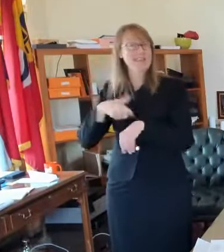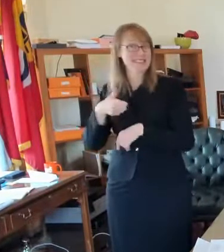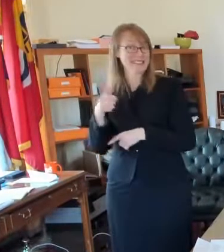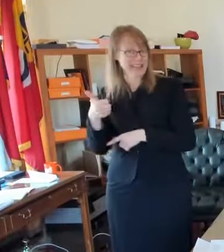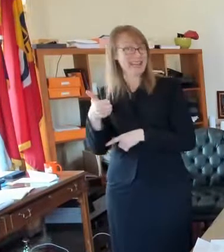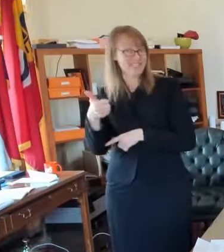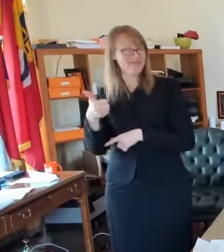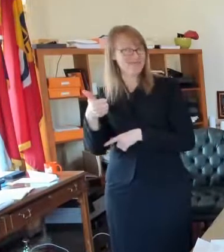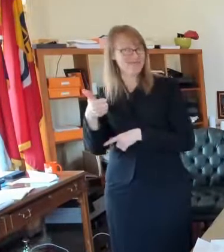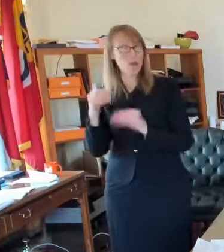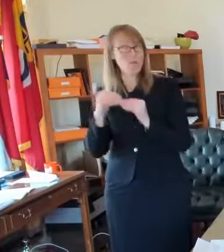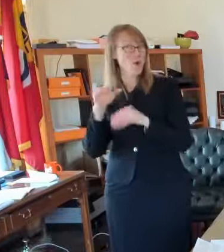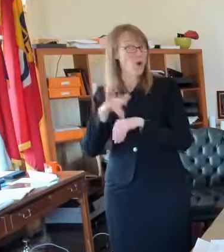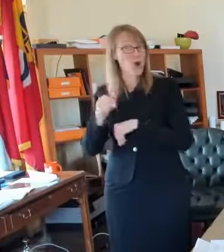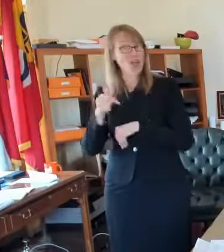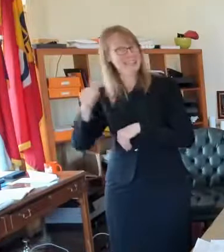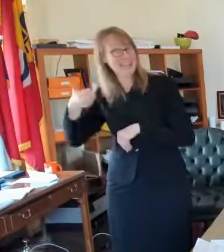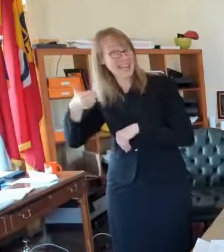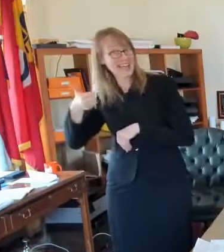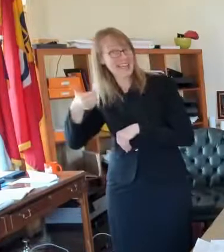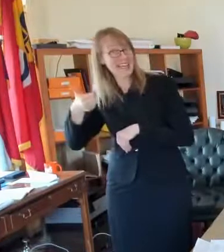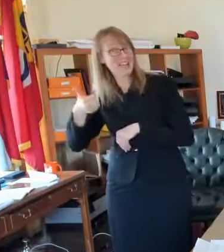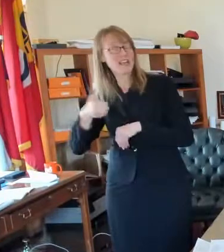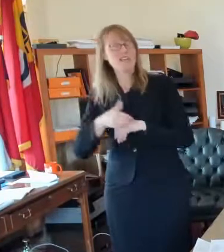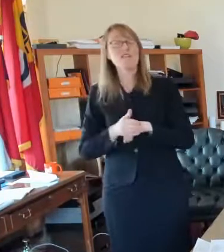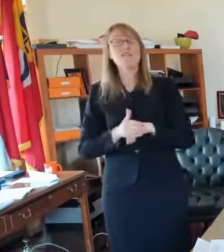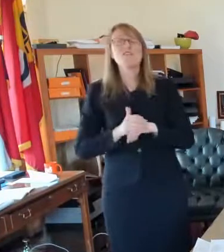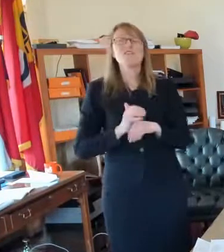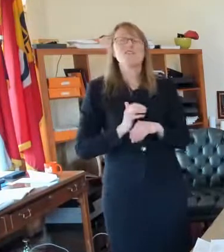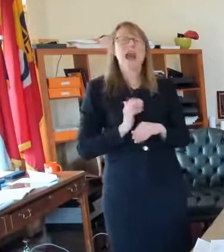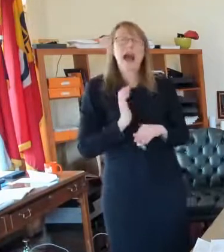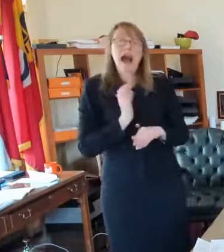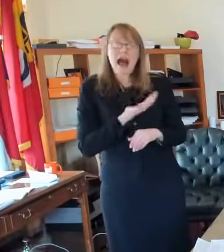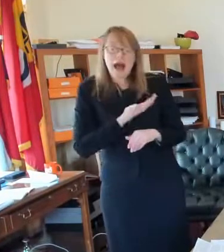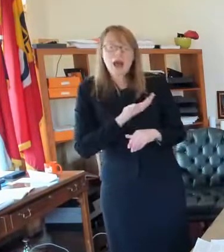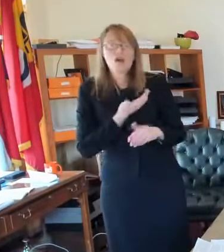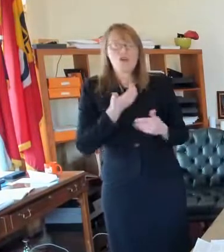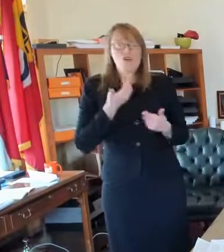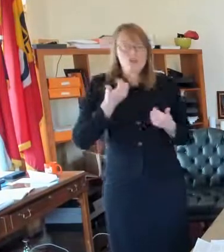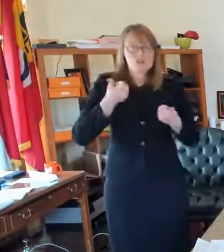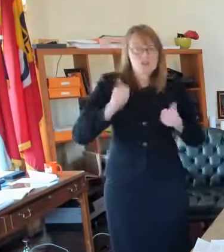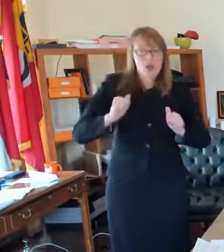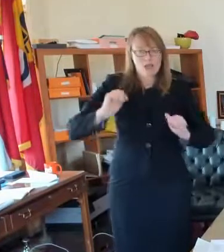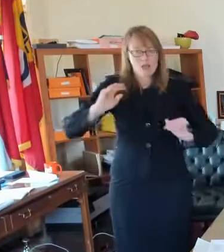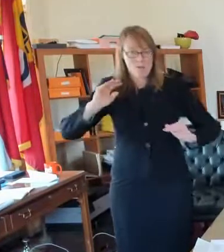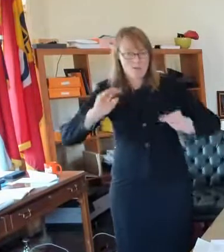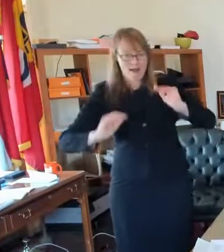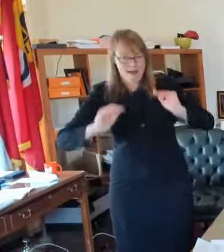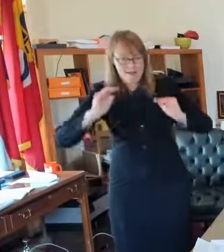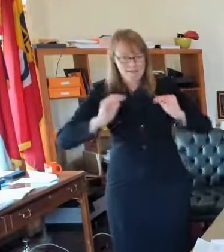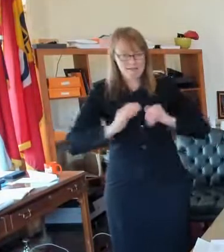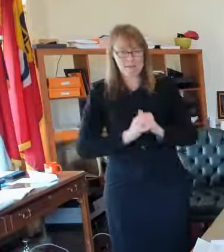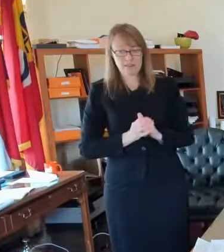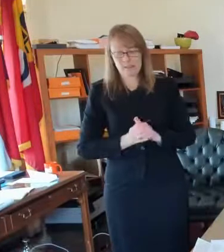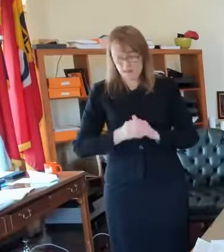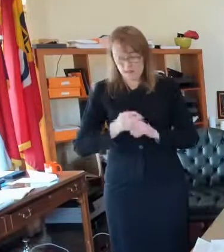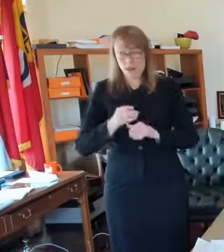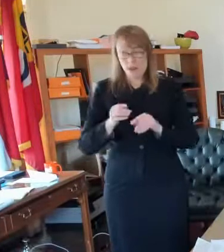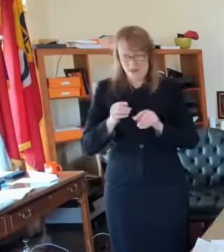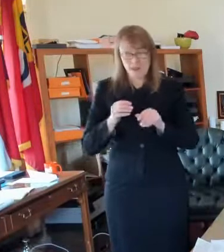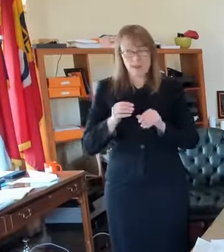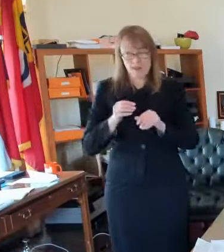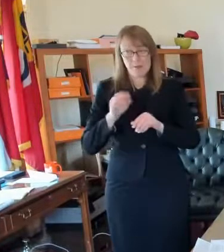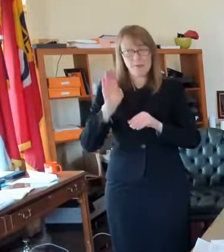middle-of-the-road approach that we've taken to try to keep people employed in the restaurant and bar industry,